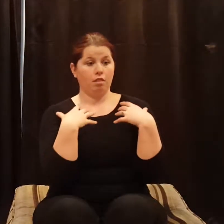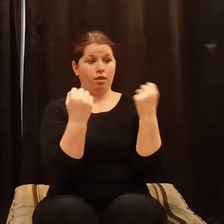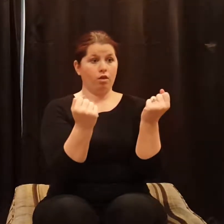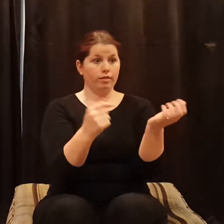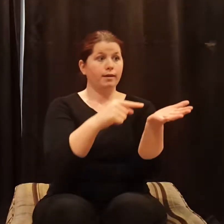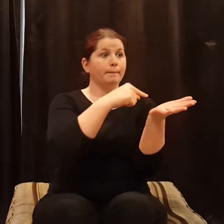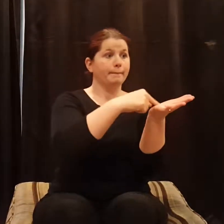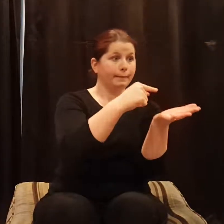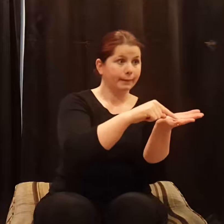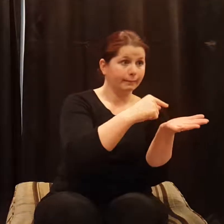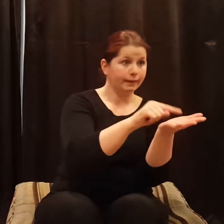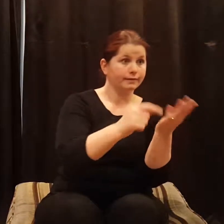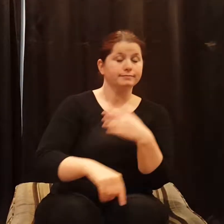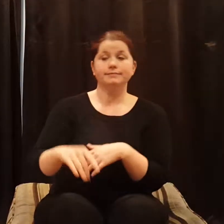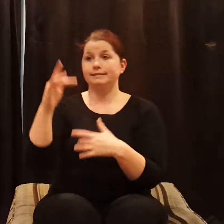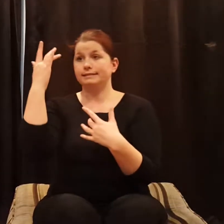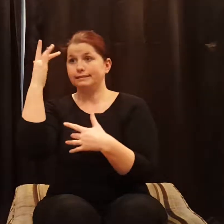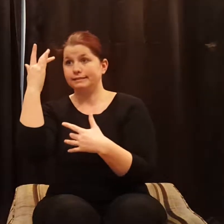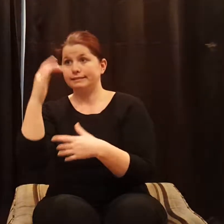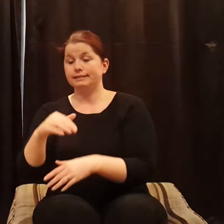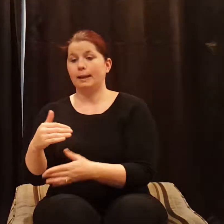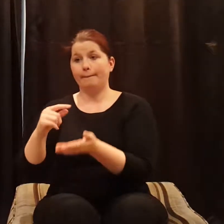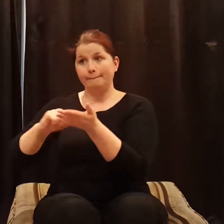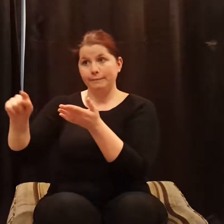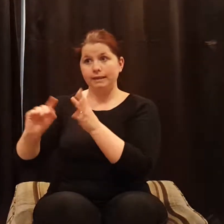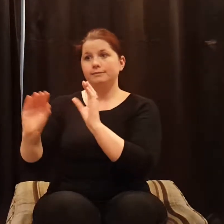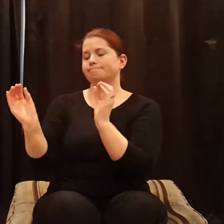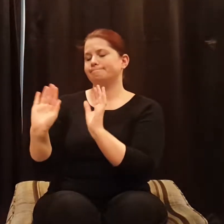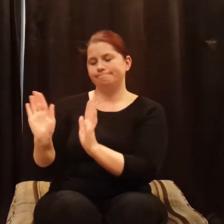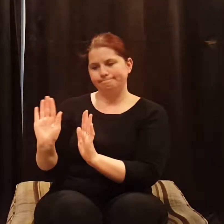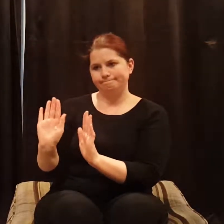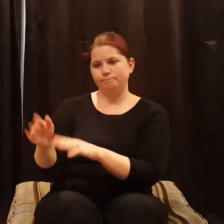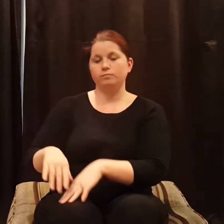you don't have to pay them because they failed at their job. They get rich when you're healthy, not sick.